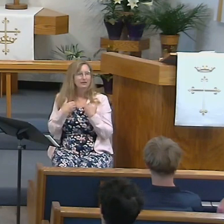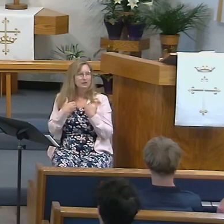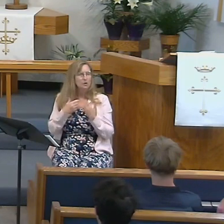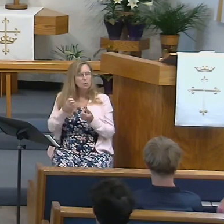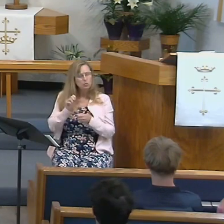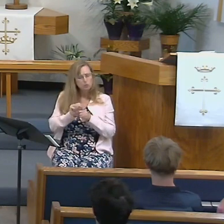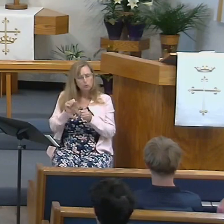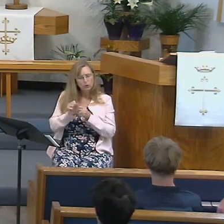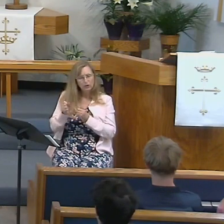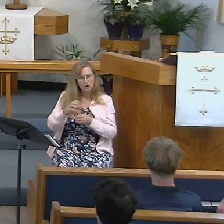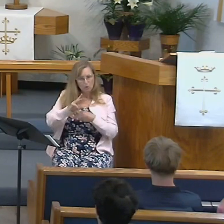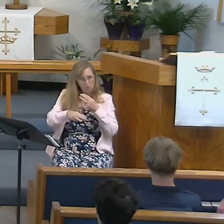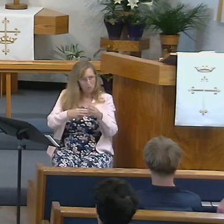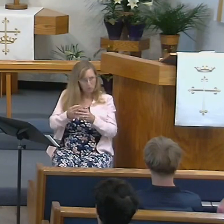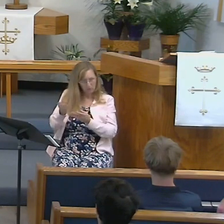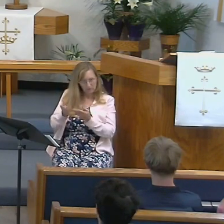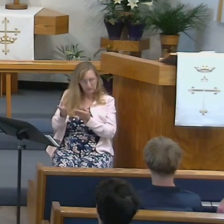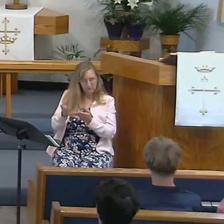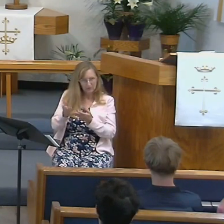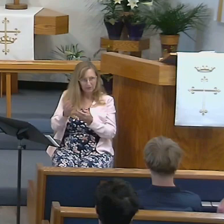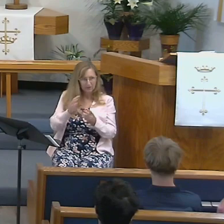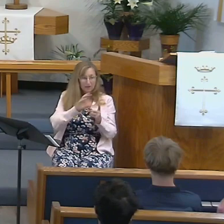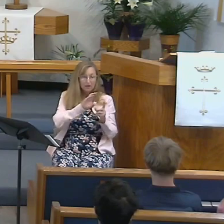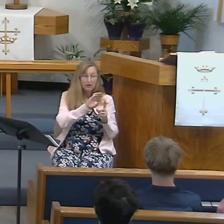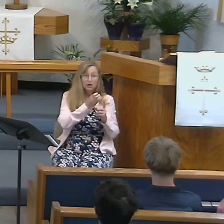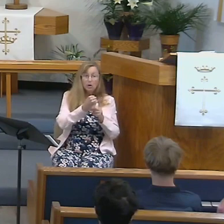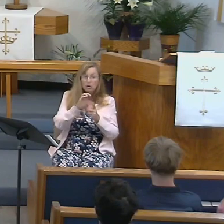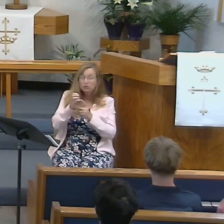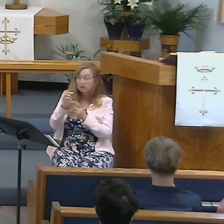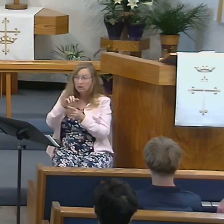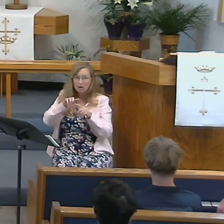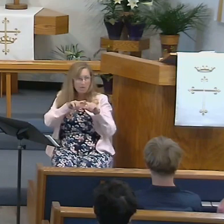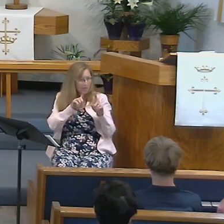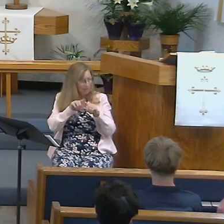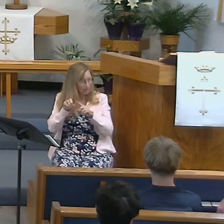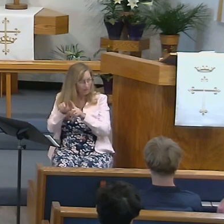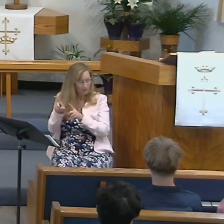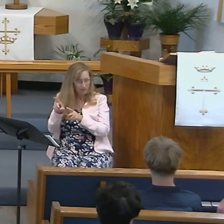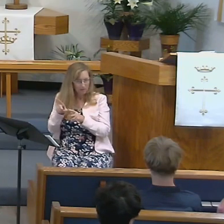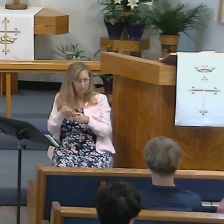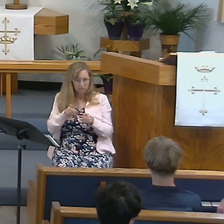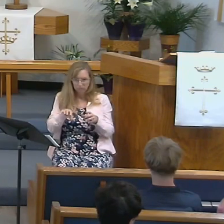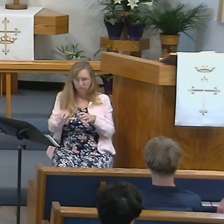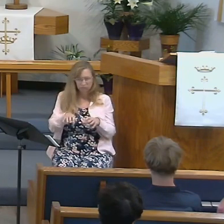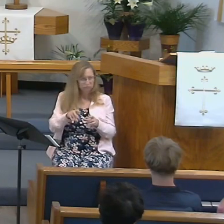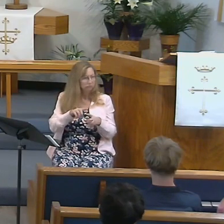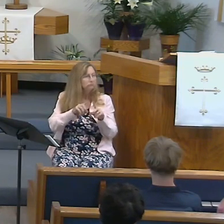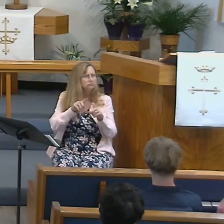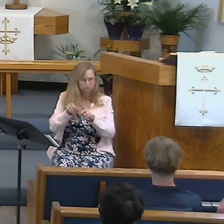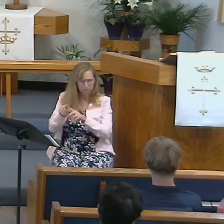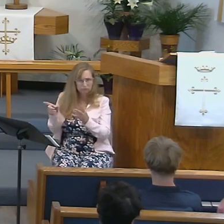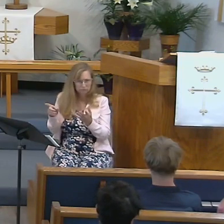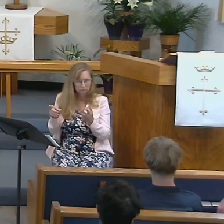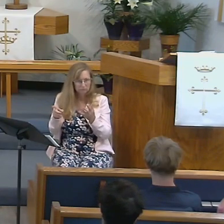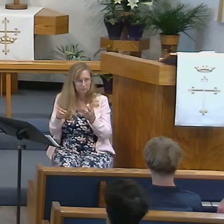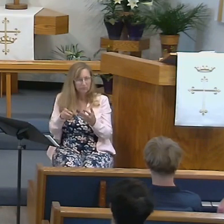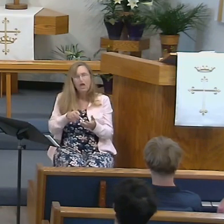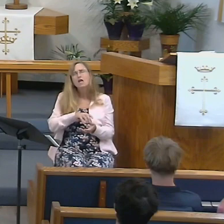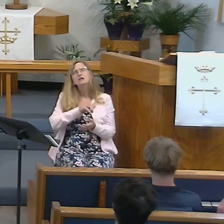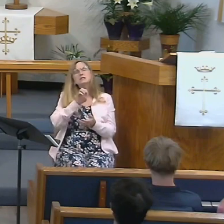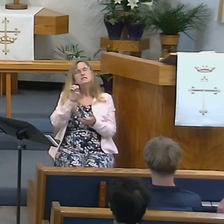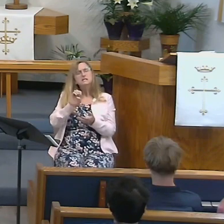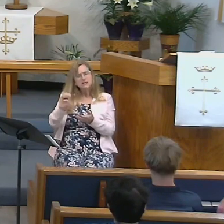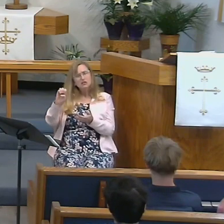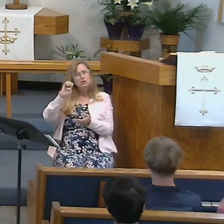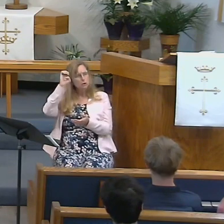cultures handle different things. And you gotta like the culture in Eastern Europe or in